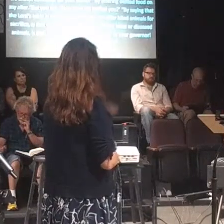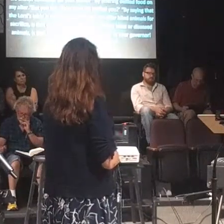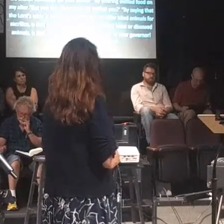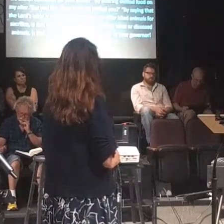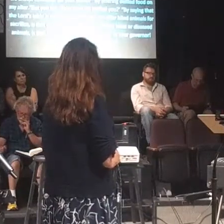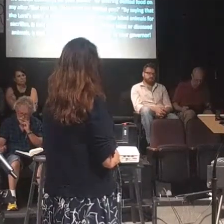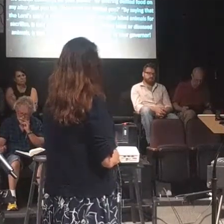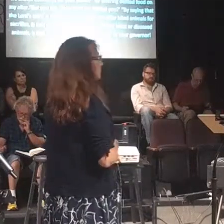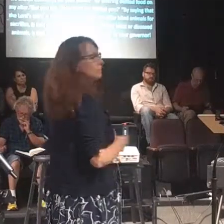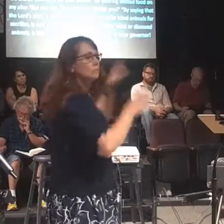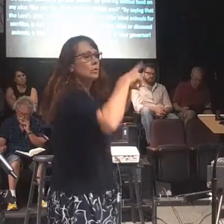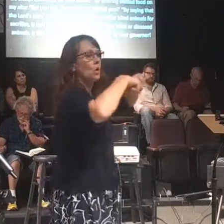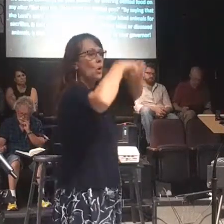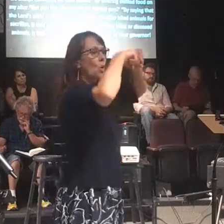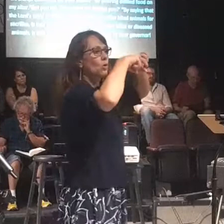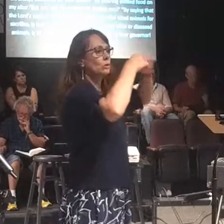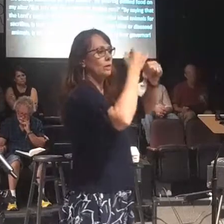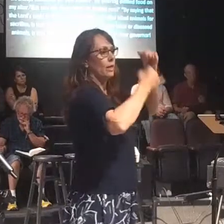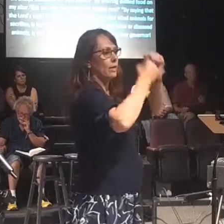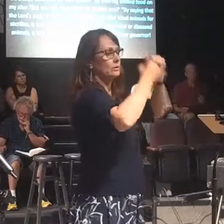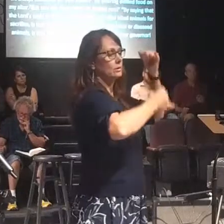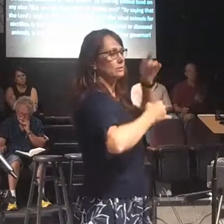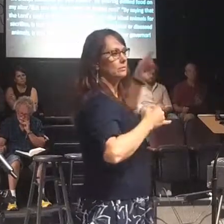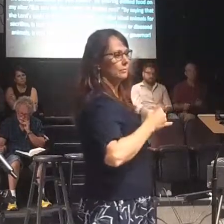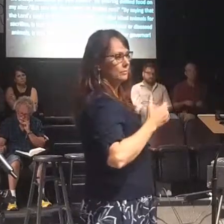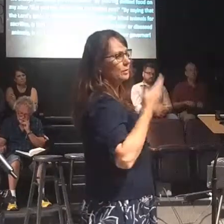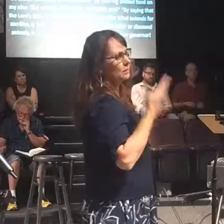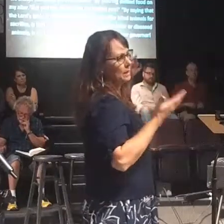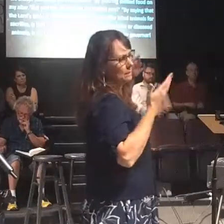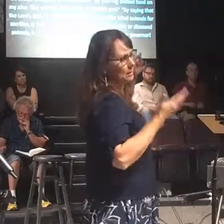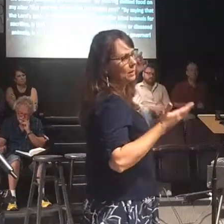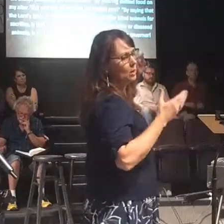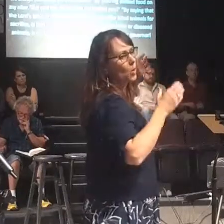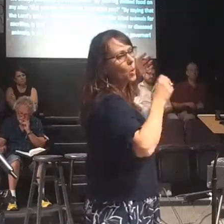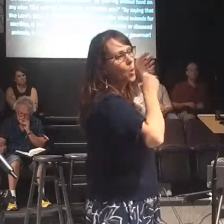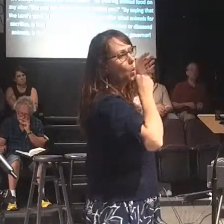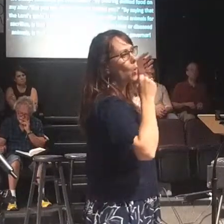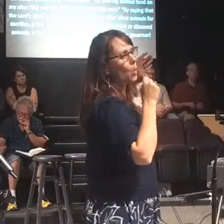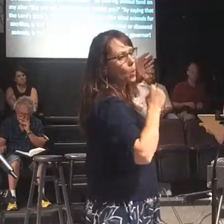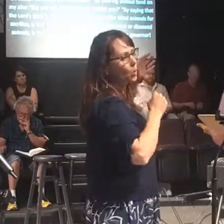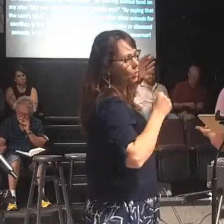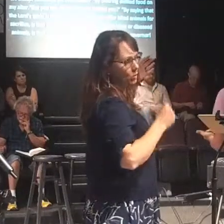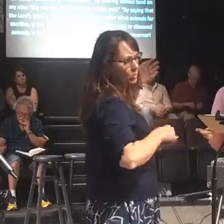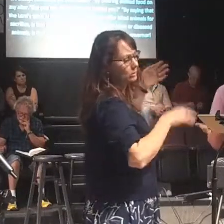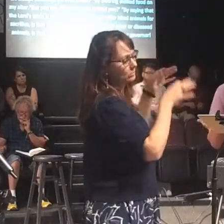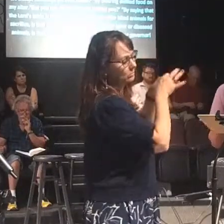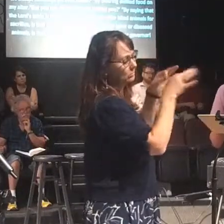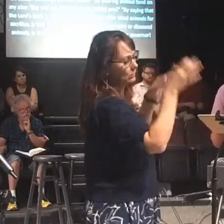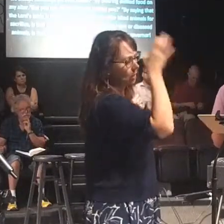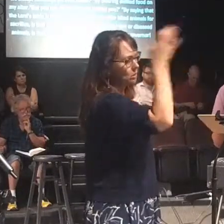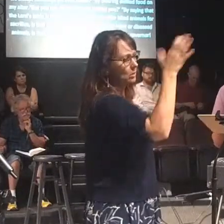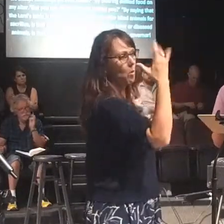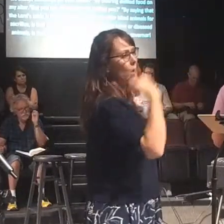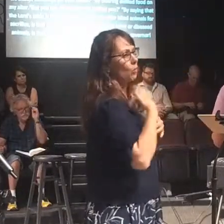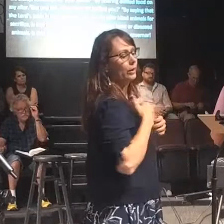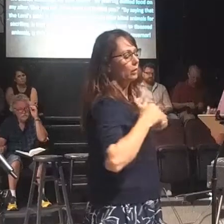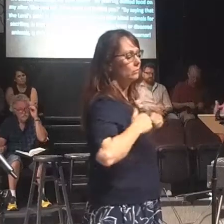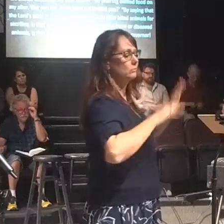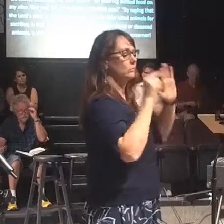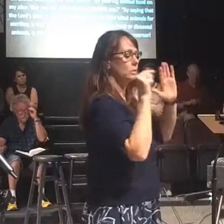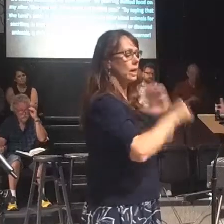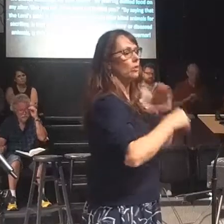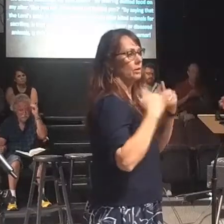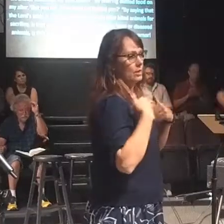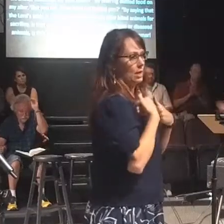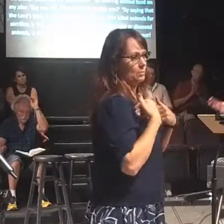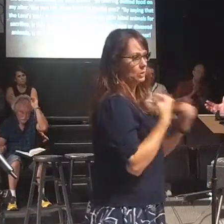so let me explain this. This might be a little bit dated for us because we don't really sacrifice animals at an altar right now, right? But the